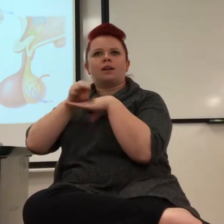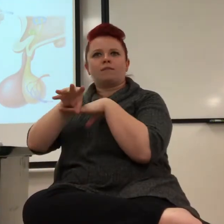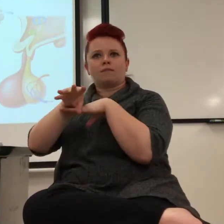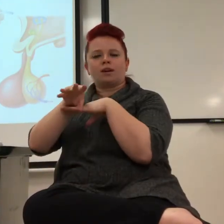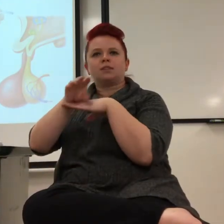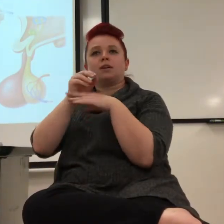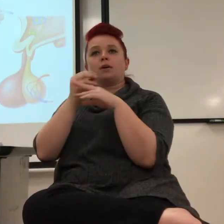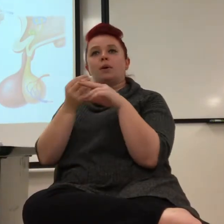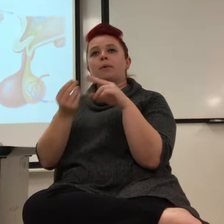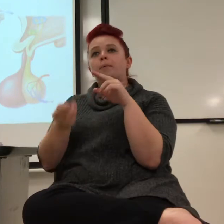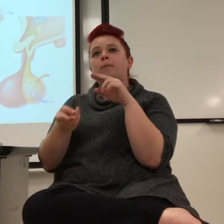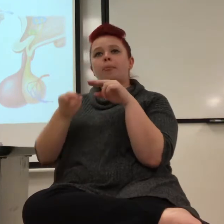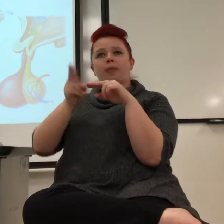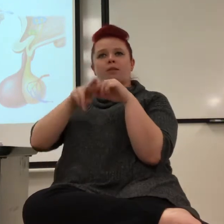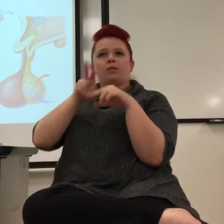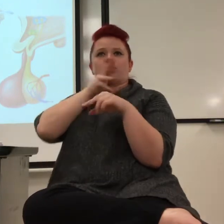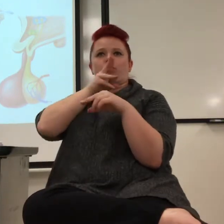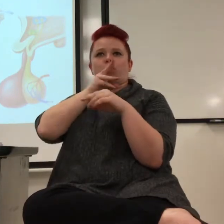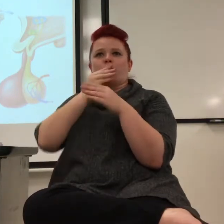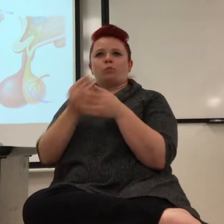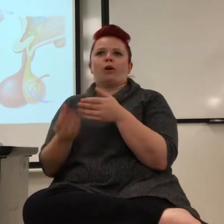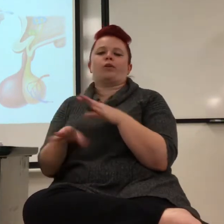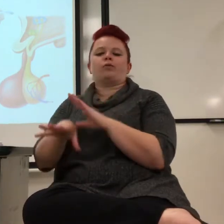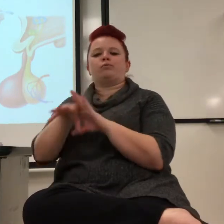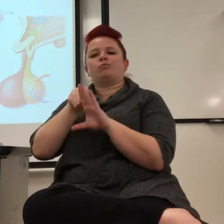it increases water reabsorption.